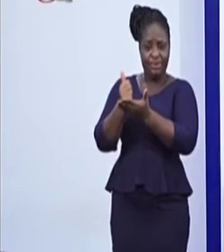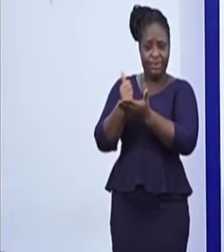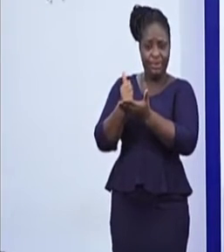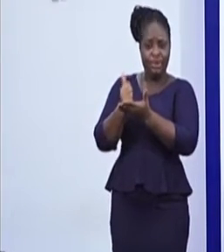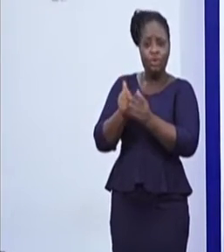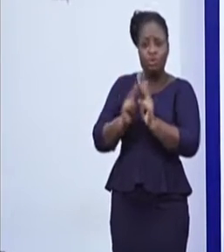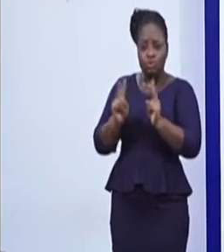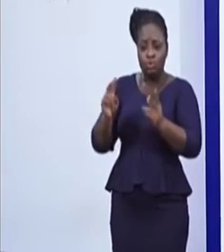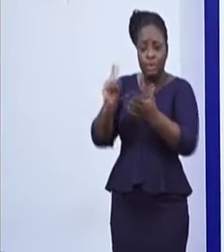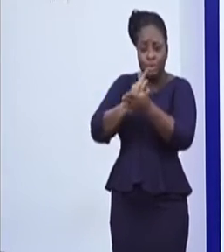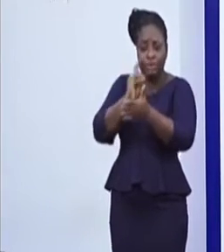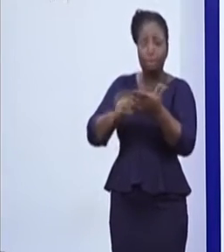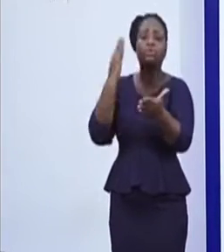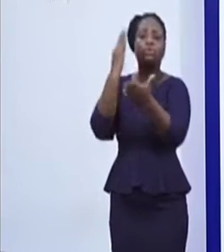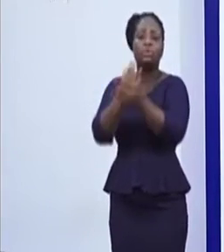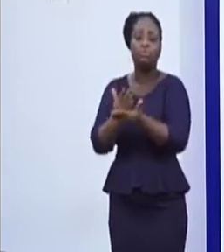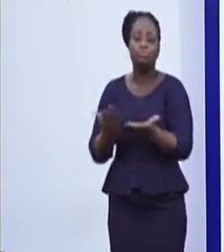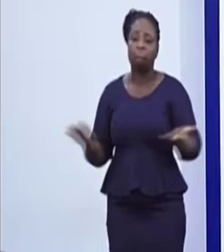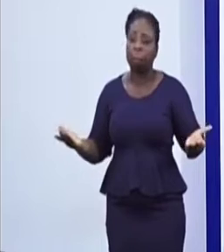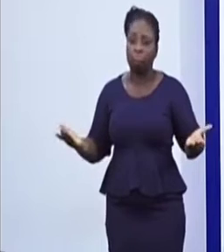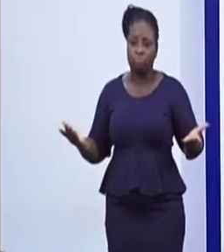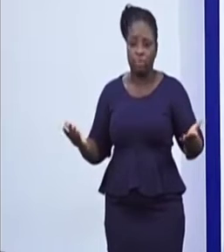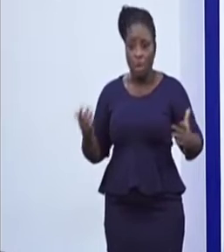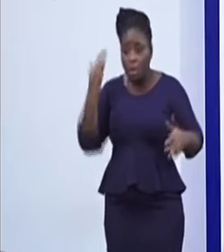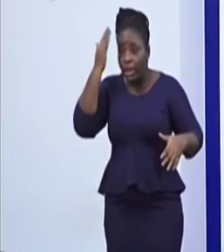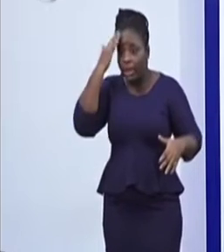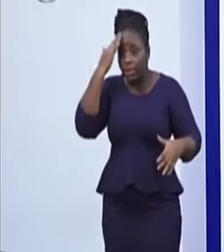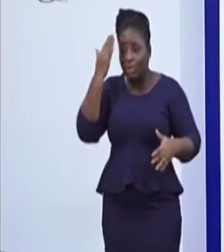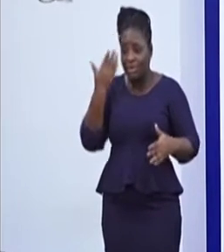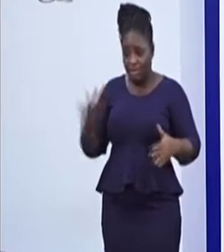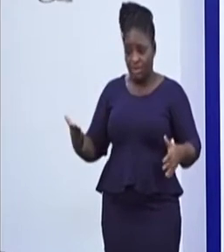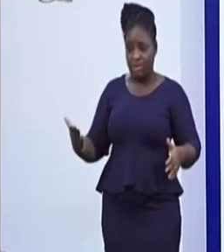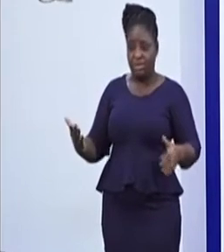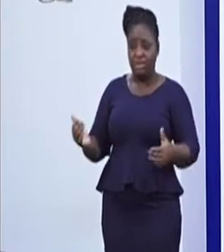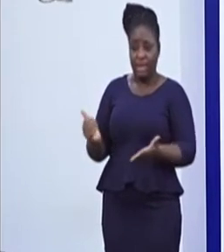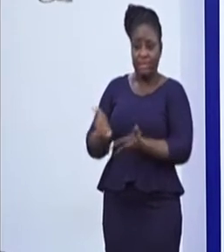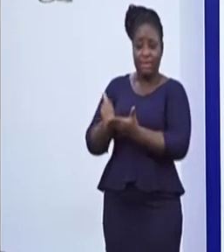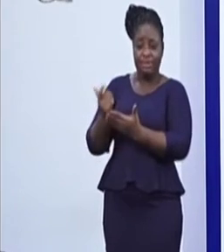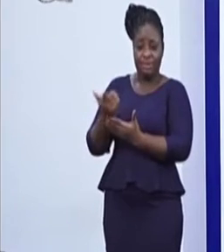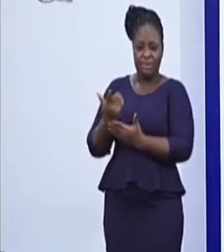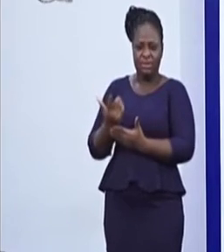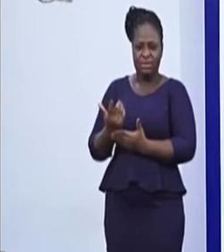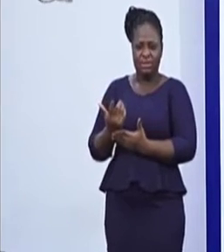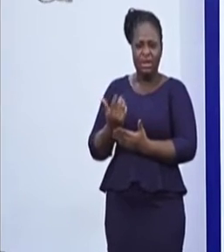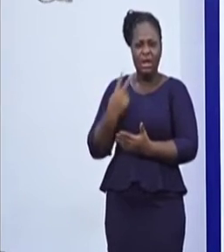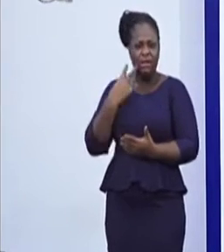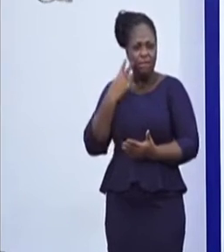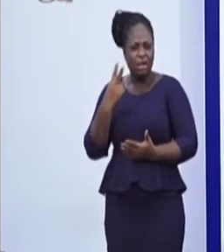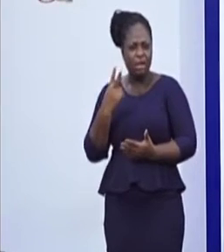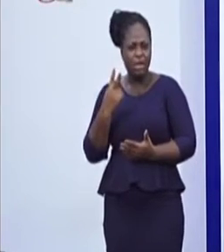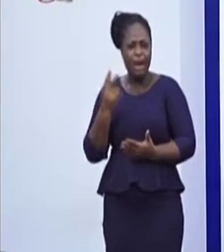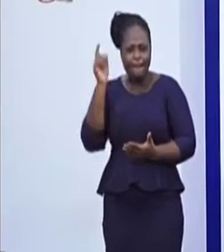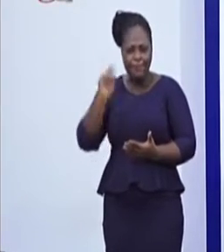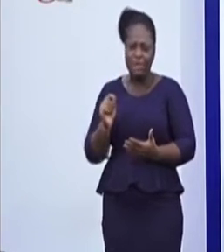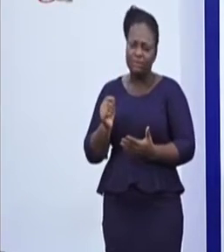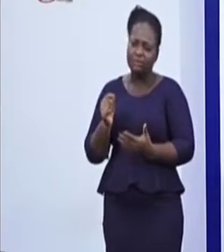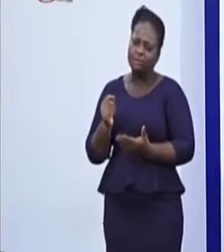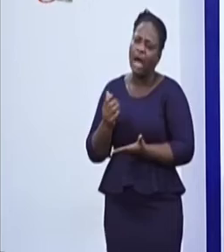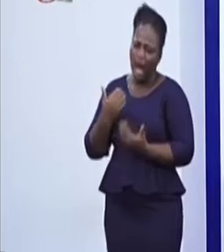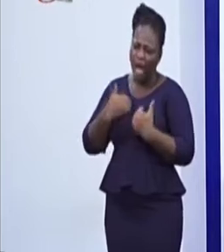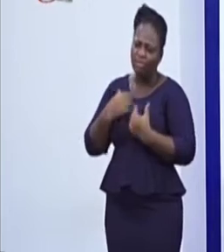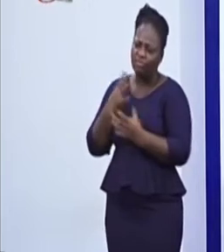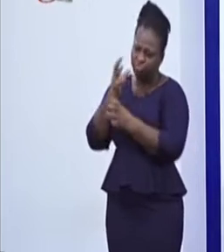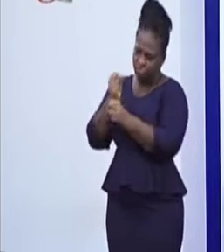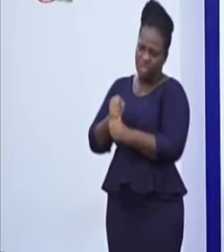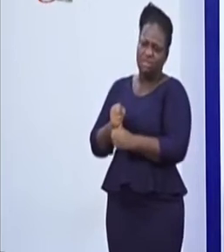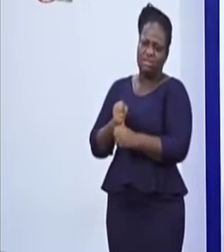with stigma? We know things that work for us. So let's look at a few. We need to build trust in our health